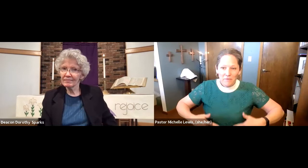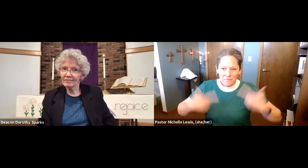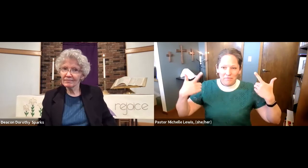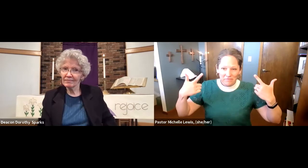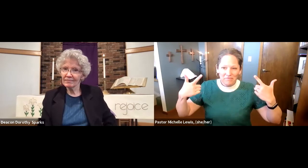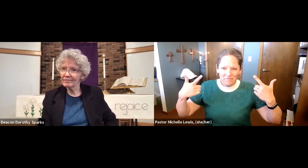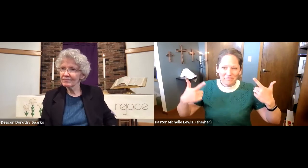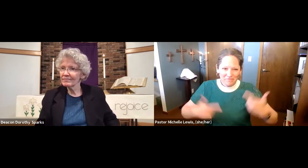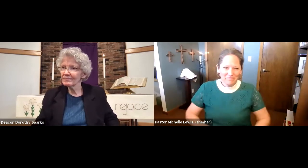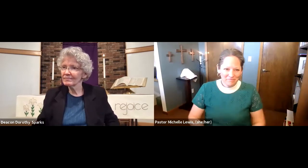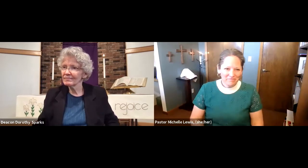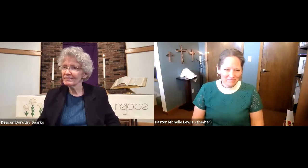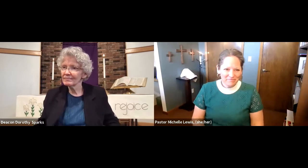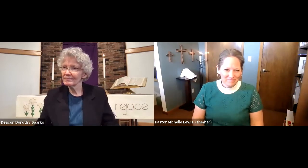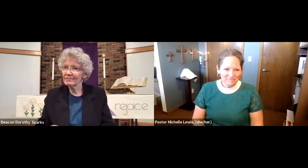Christ is risen.